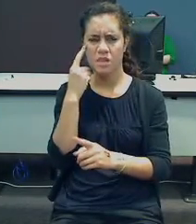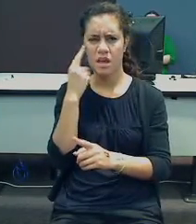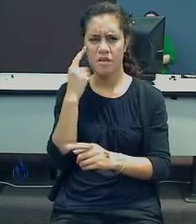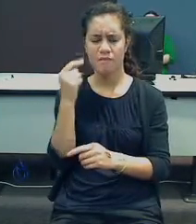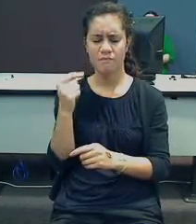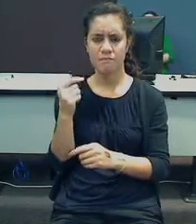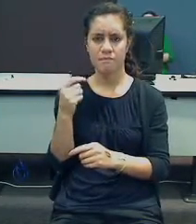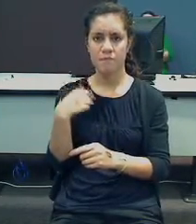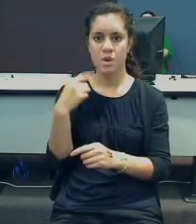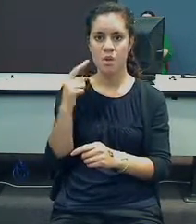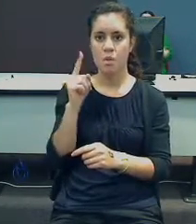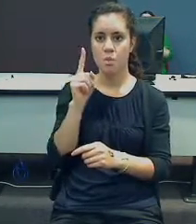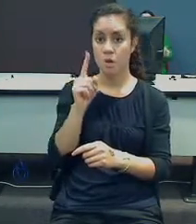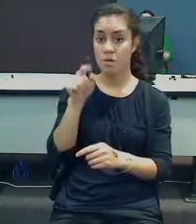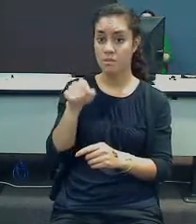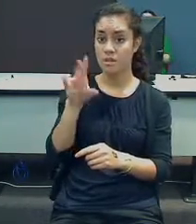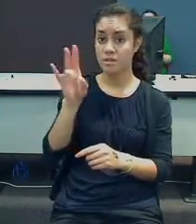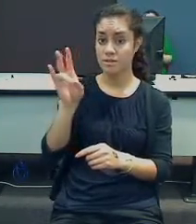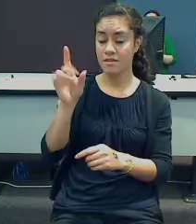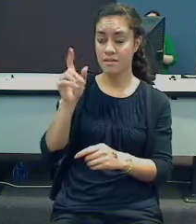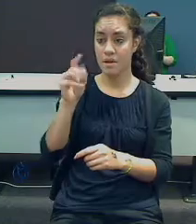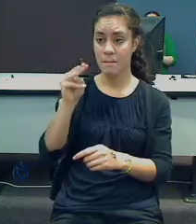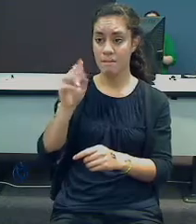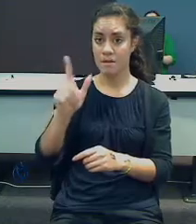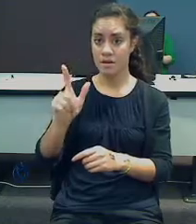people under the age of 16 working